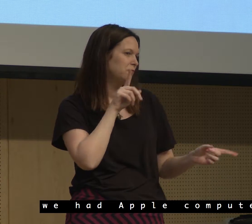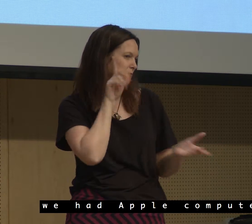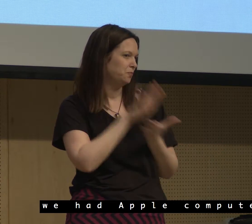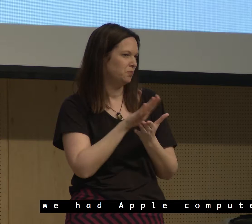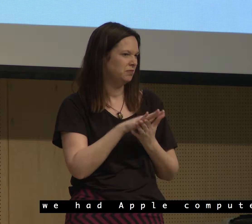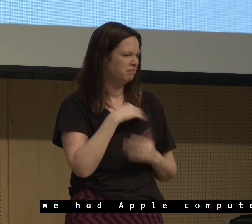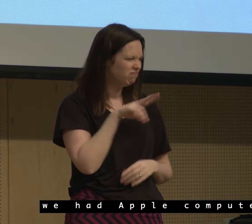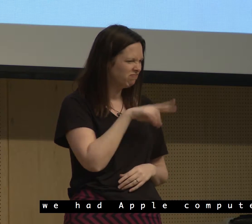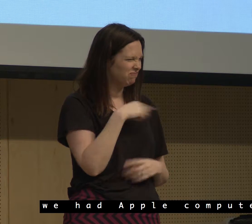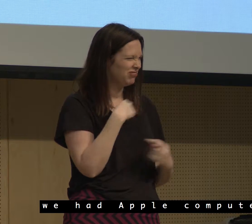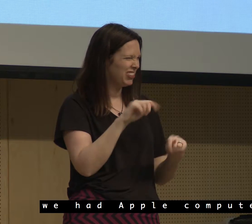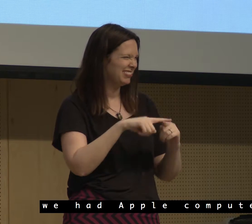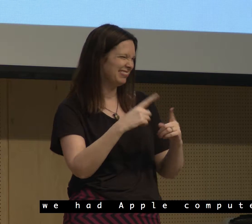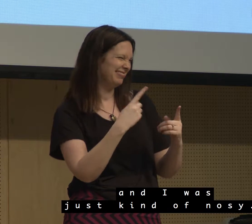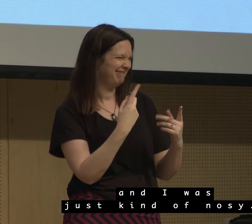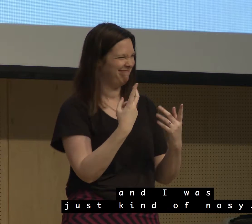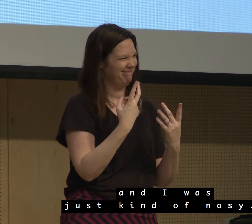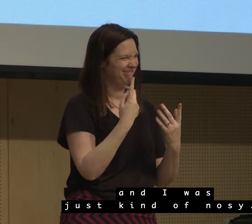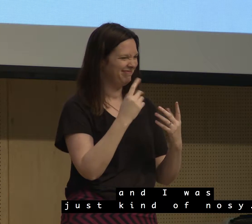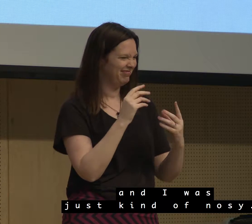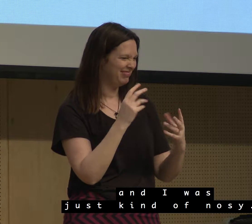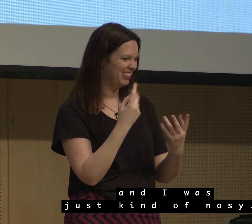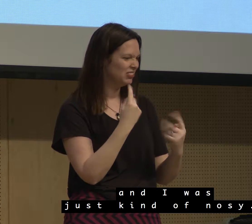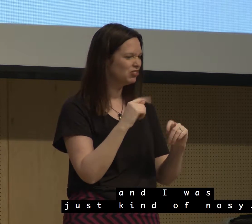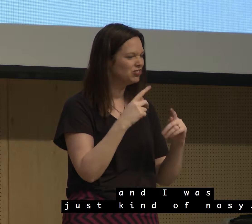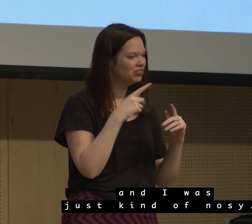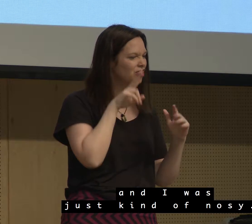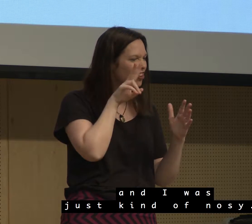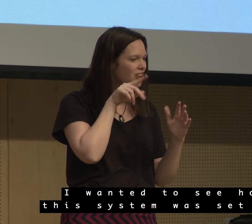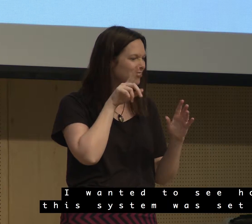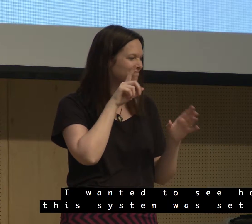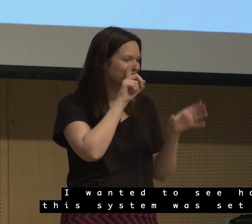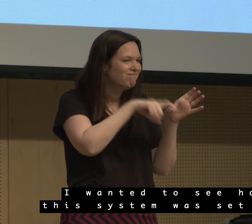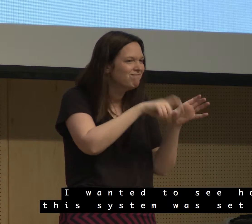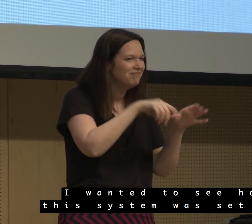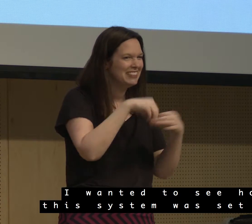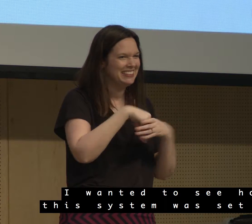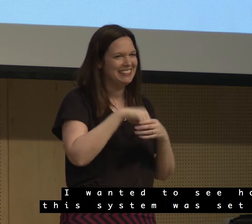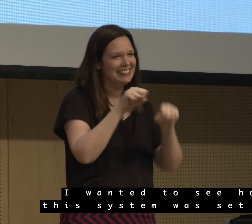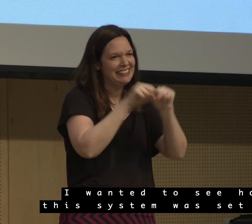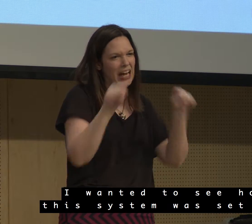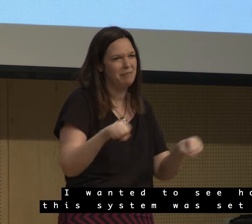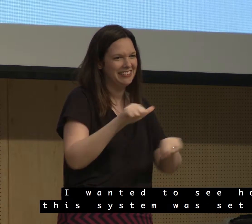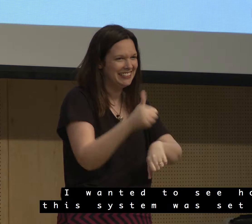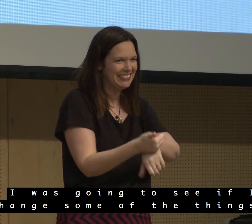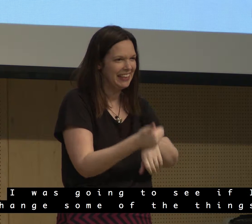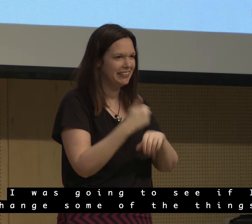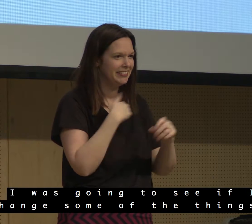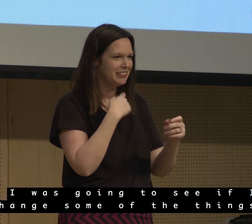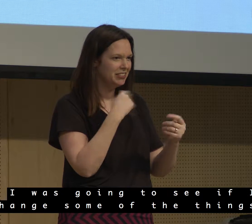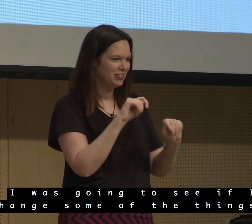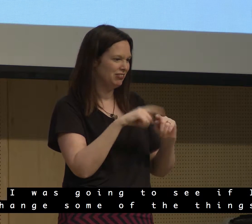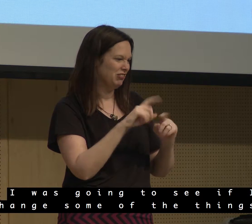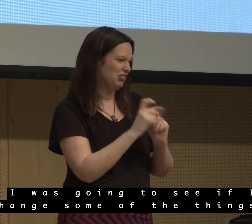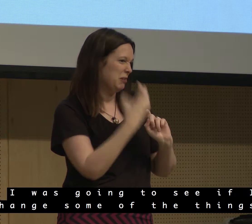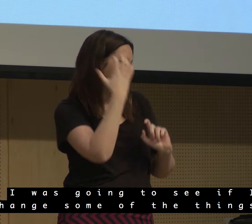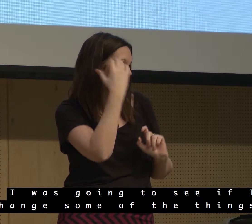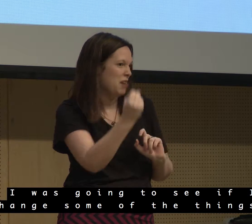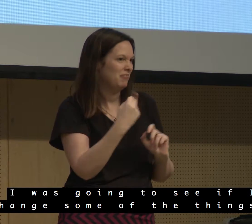we had Apple computers, and I was just kind of nosy. I wanted to see how the system was set up. I was gonna see if I could change some of